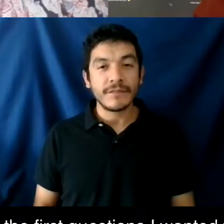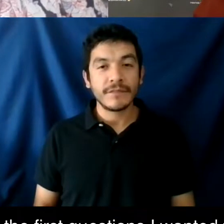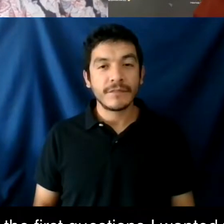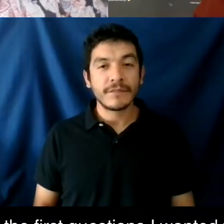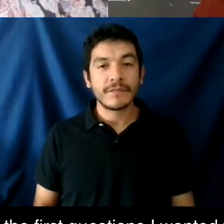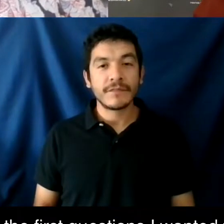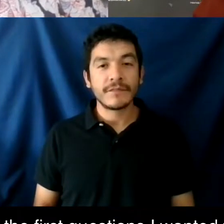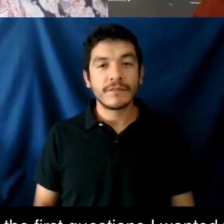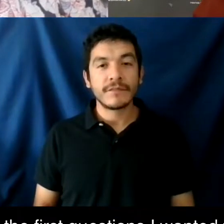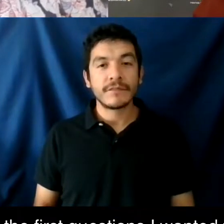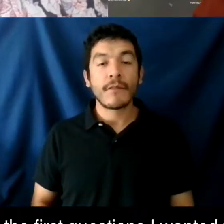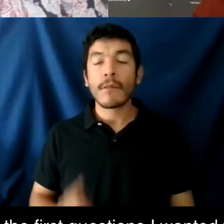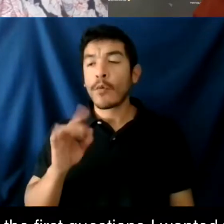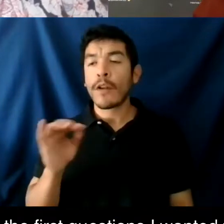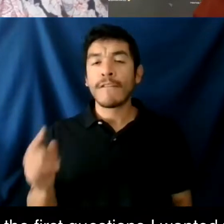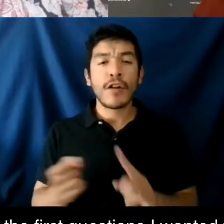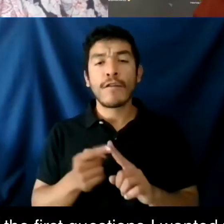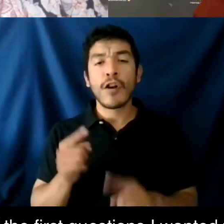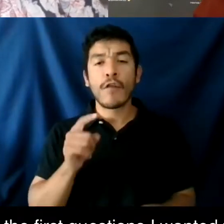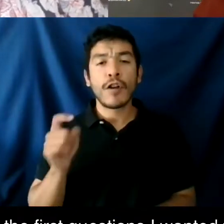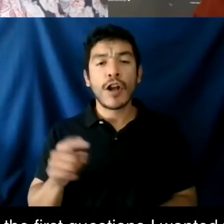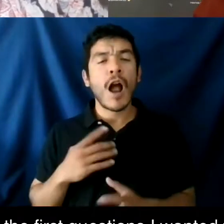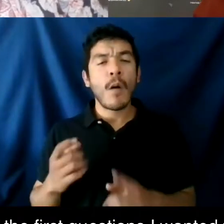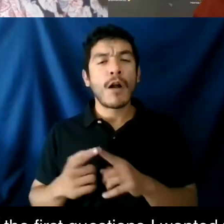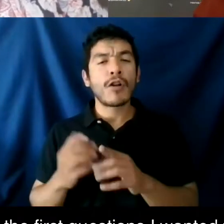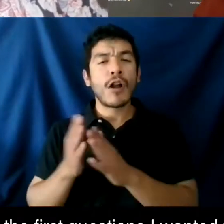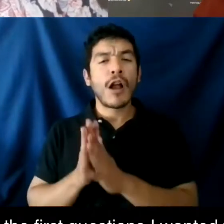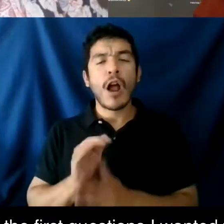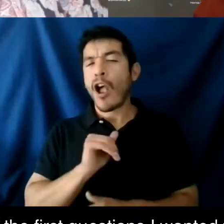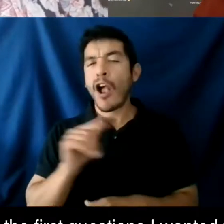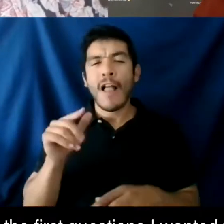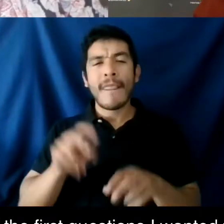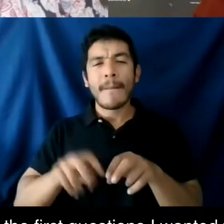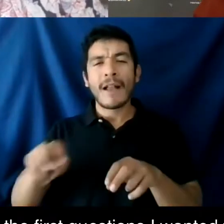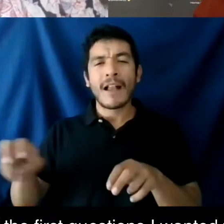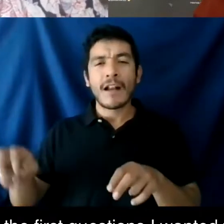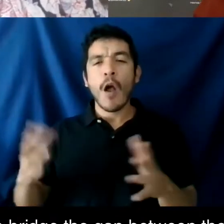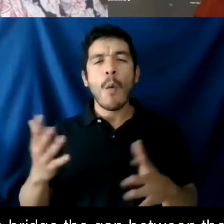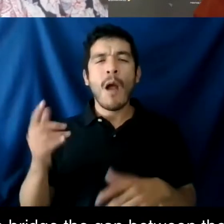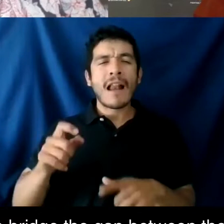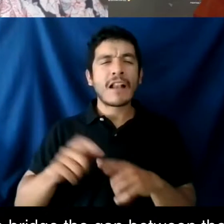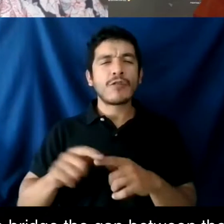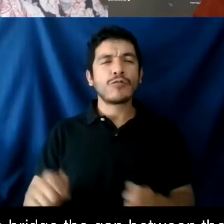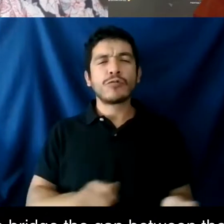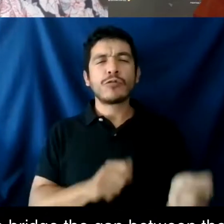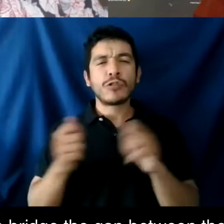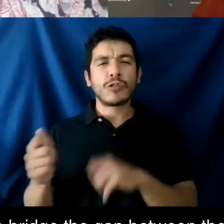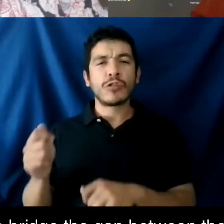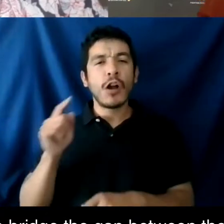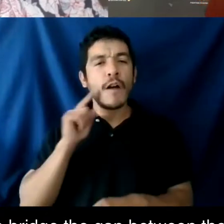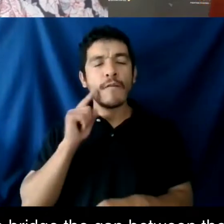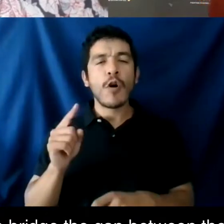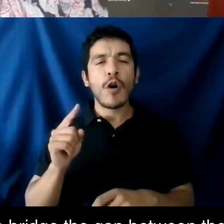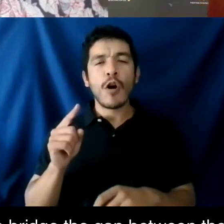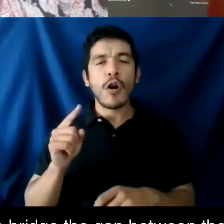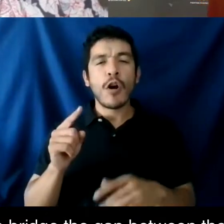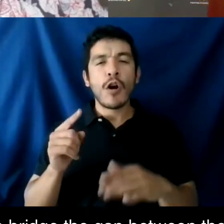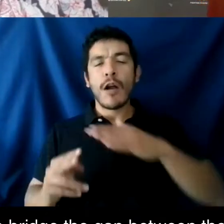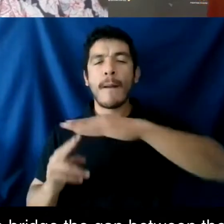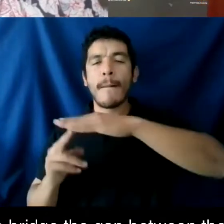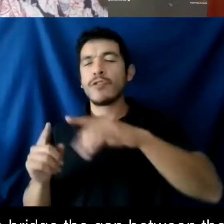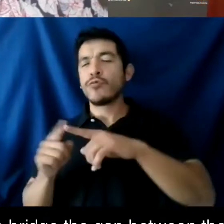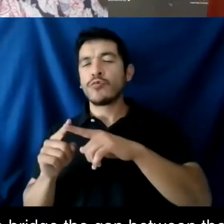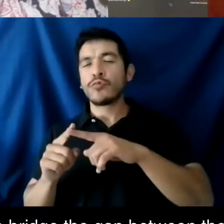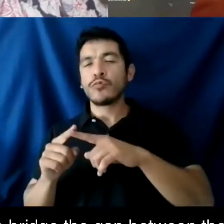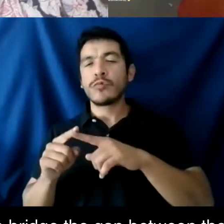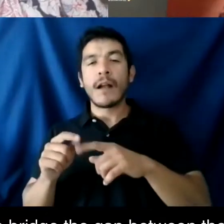One of the first questions I wanted to ask all the panelists is, what needs to change in order to bridge the gap between the broader